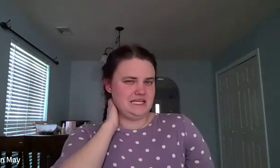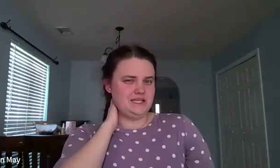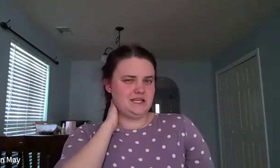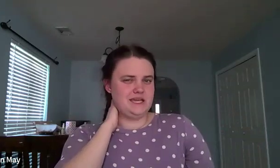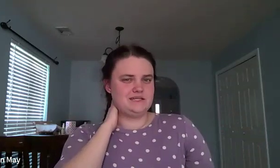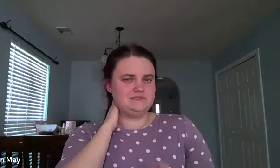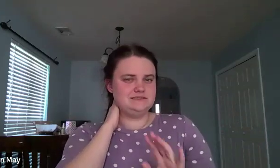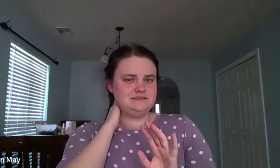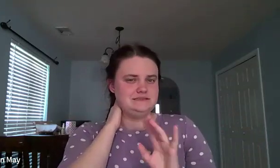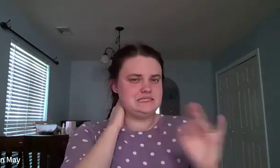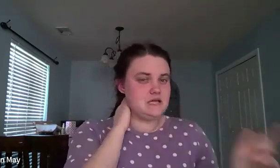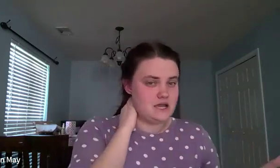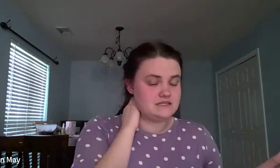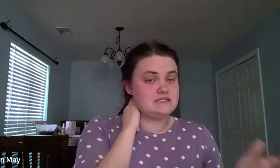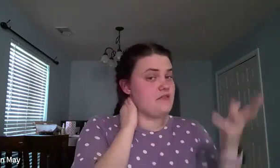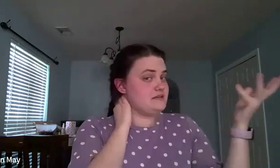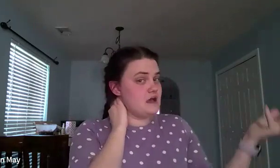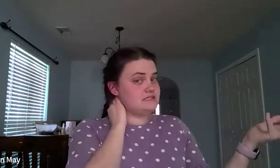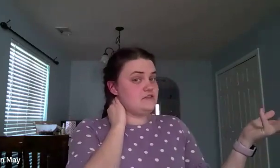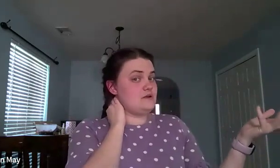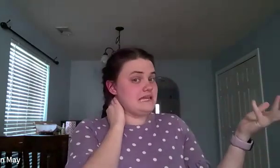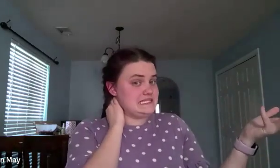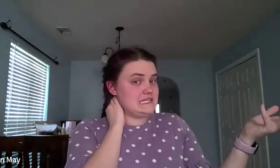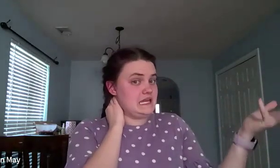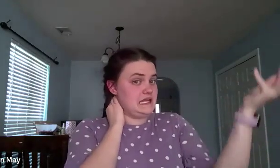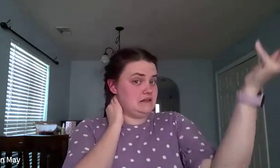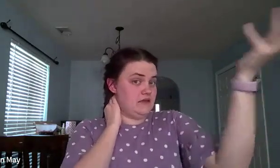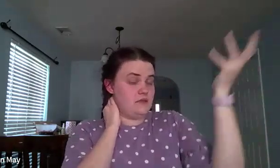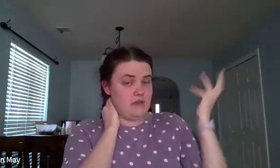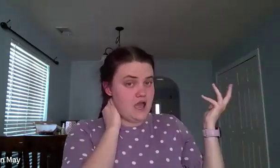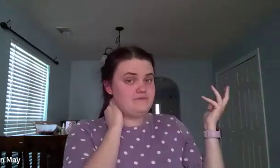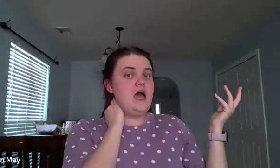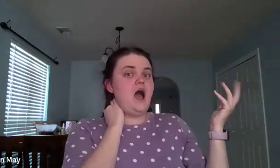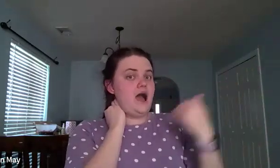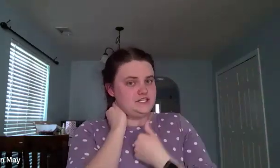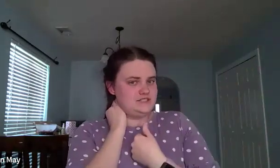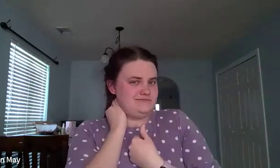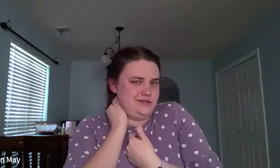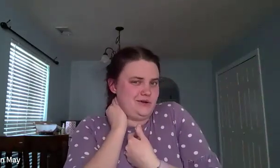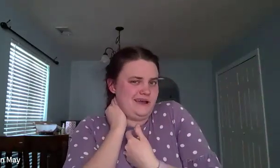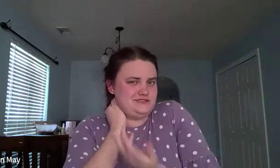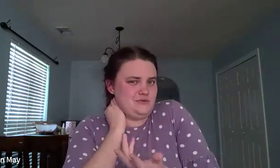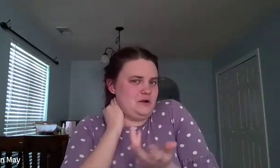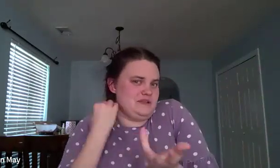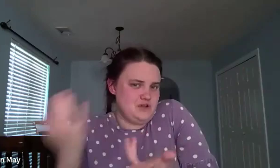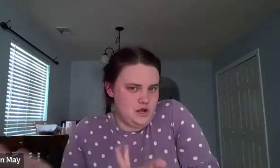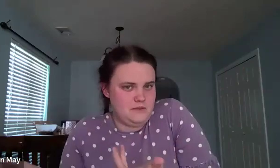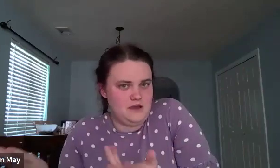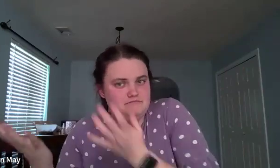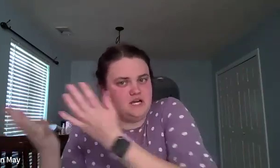many like signs. Now, that's not saying there isn't any that they may have. I just, you know, at a school, we don't really talk about much